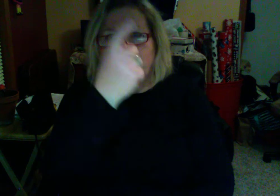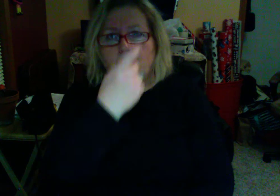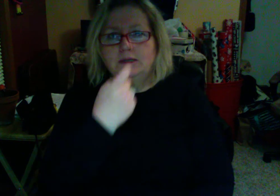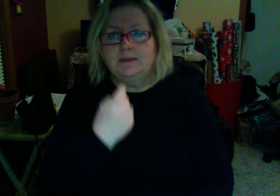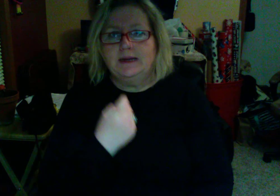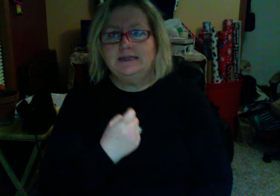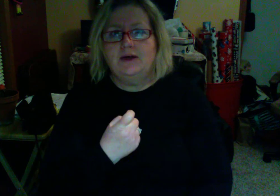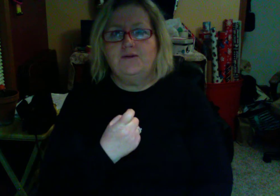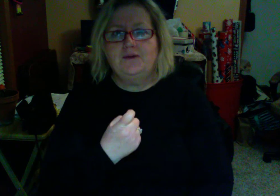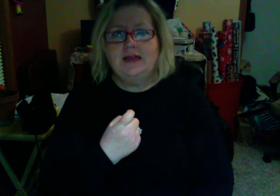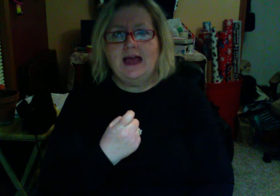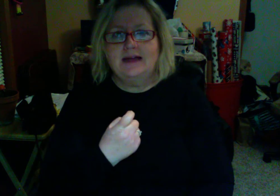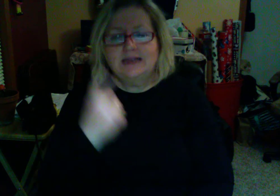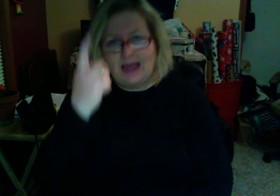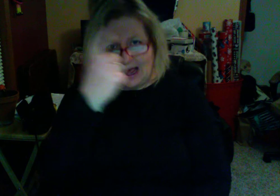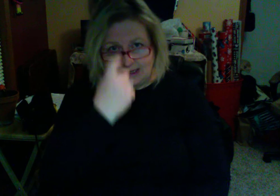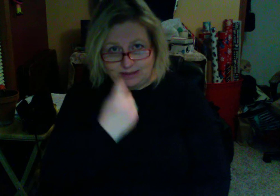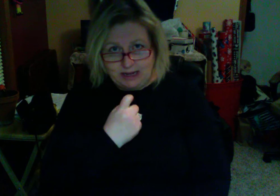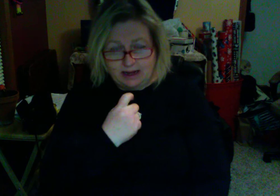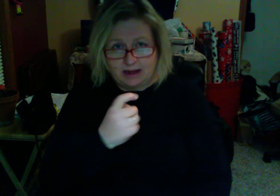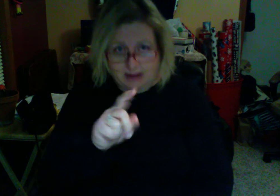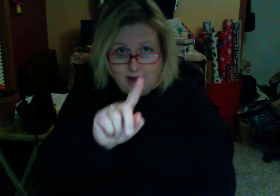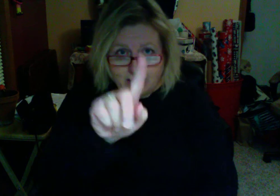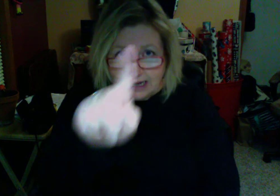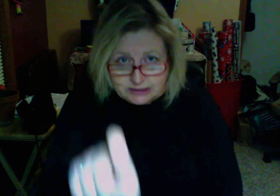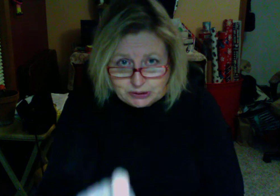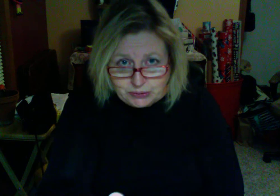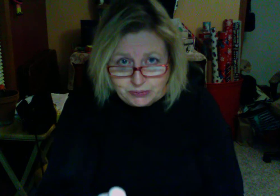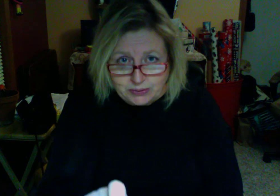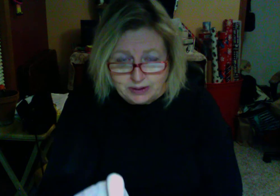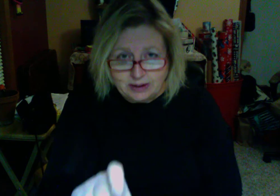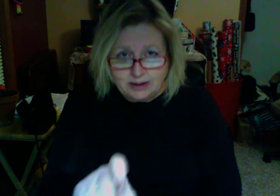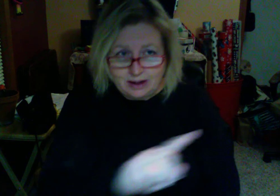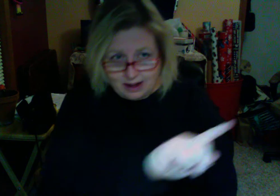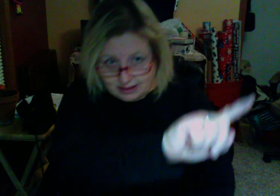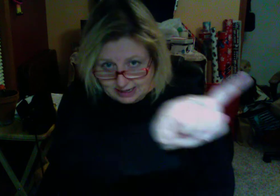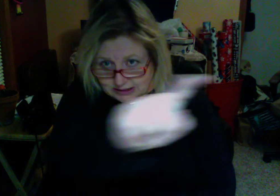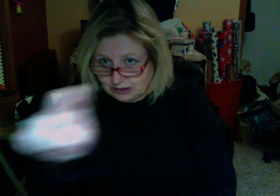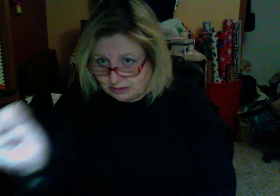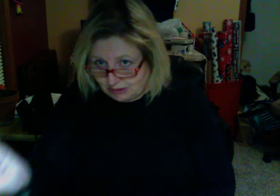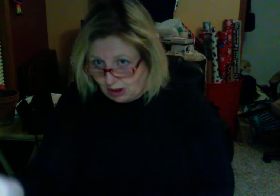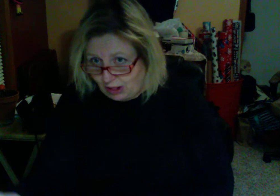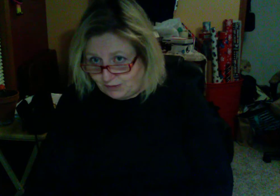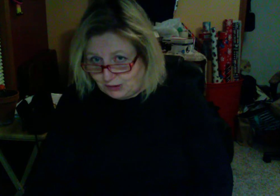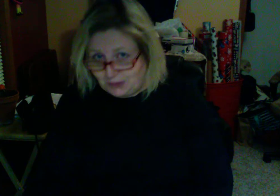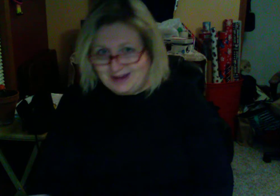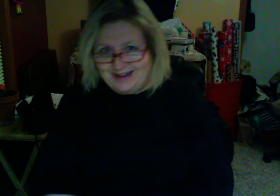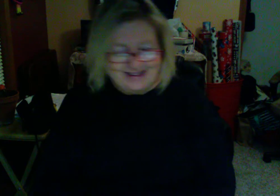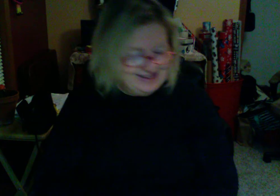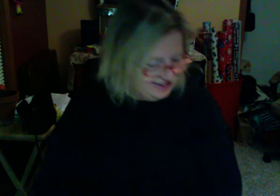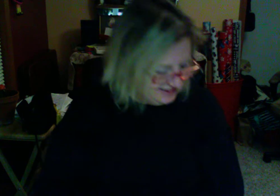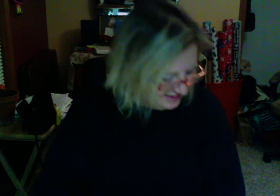towards myself with the ask. Ask me. I'll ask you. I'll ask all of you.